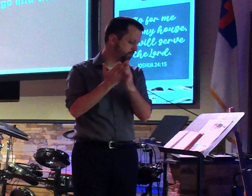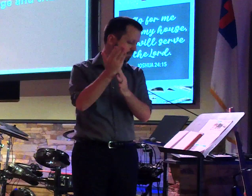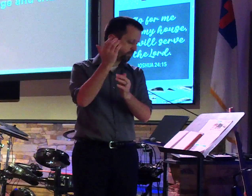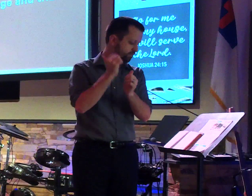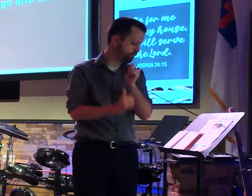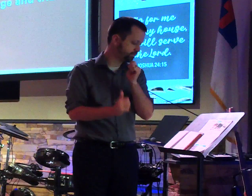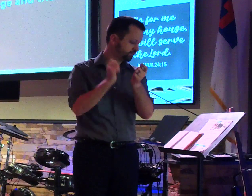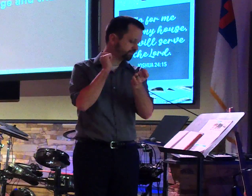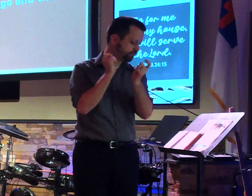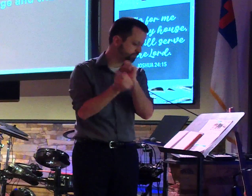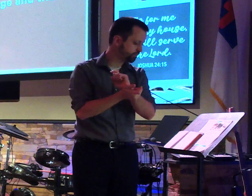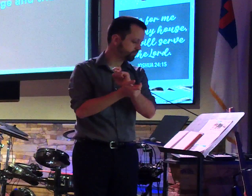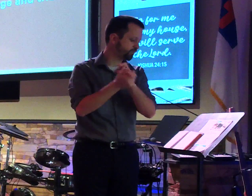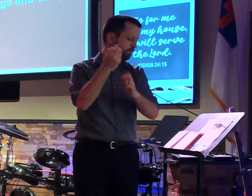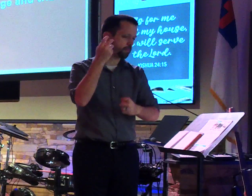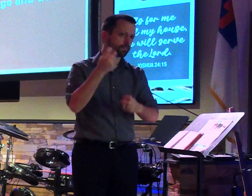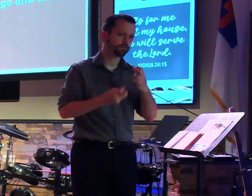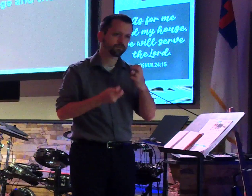and trial.